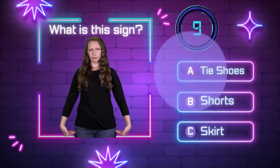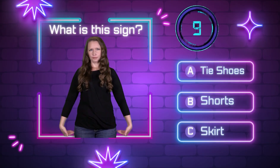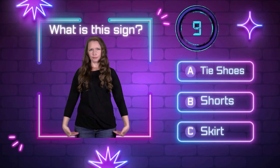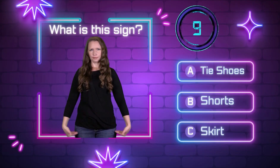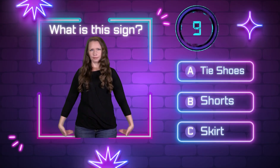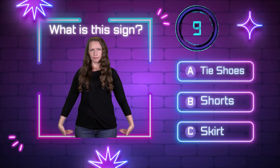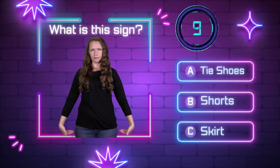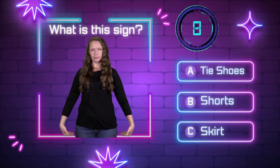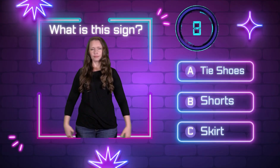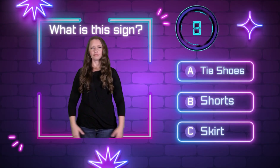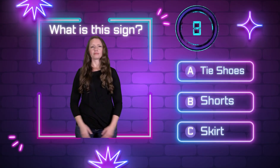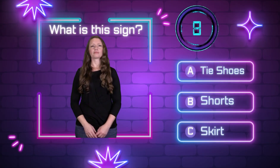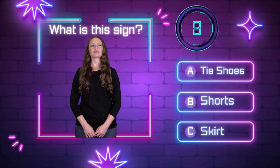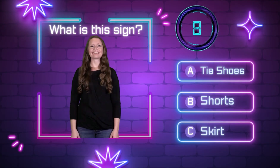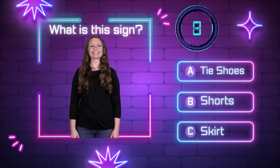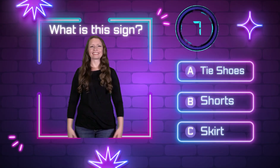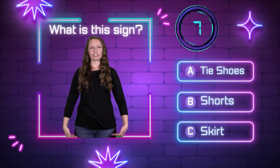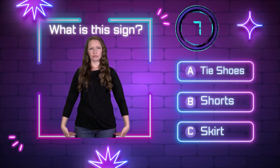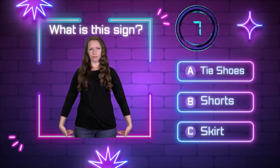What is this sign?